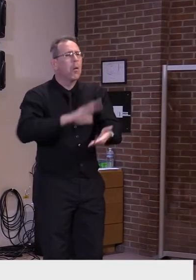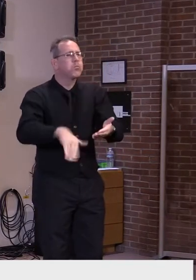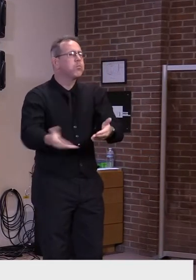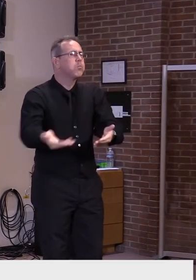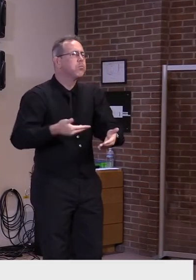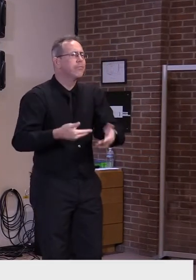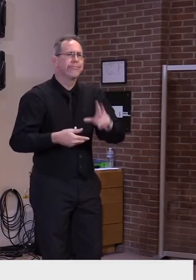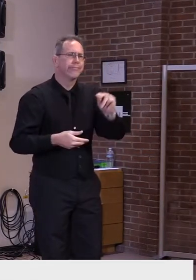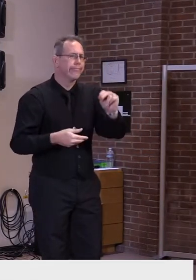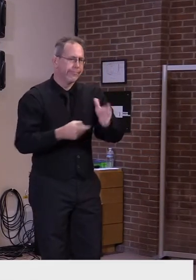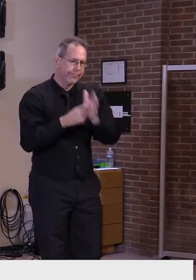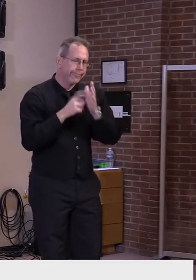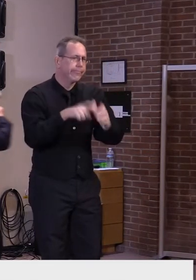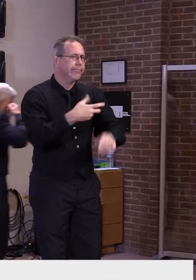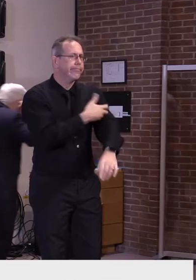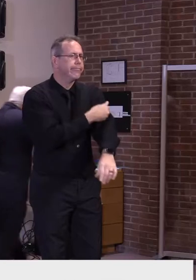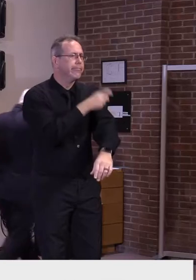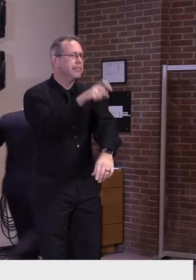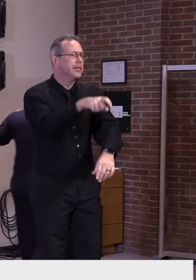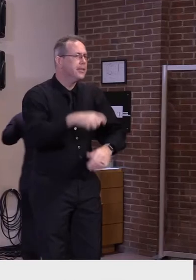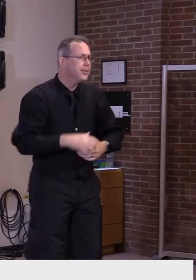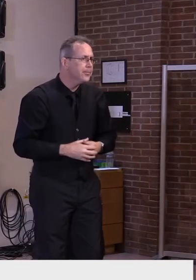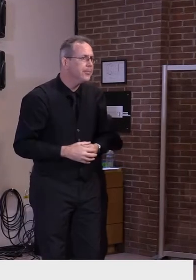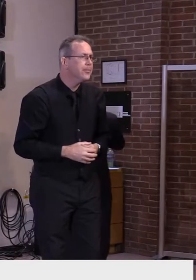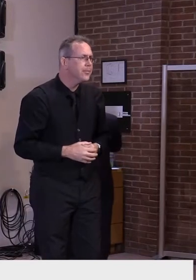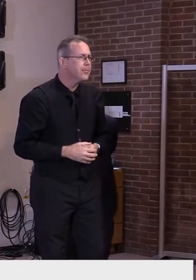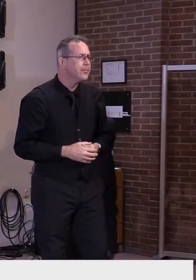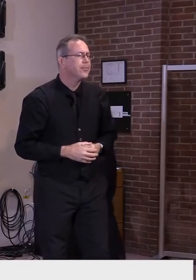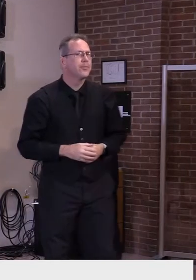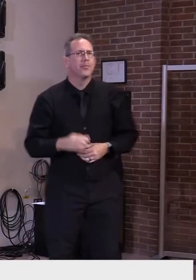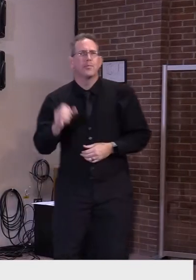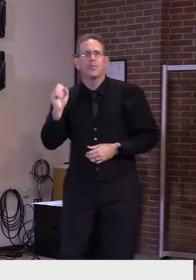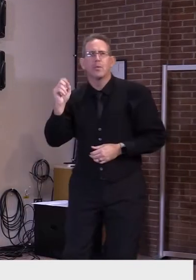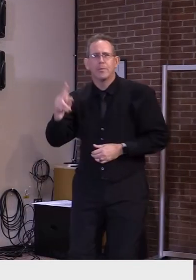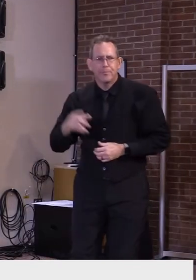Joe Gresser, the Barton Chronicle.